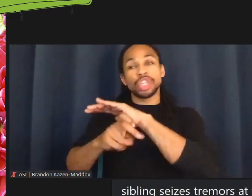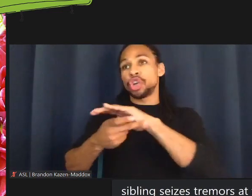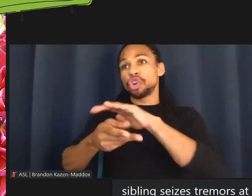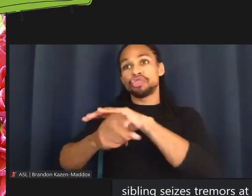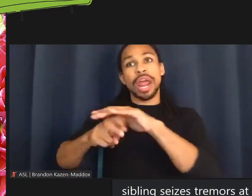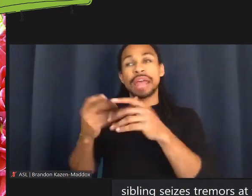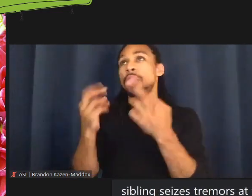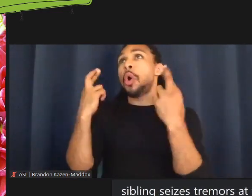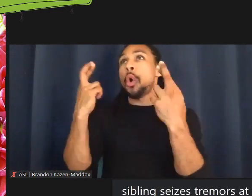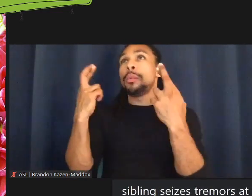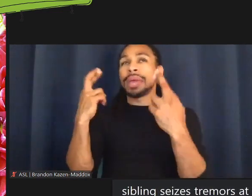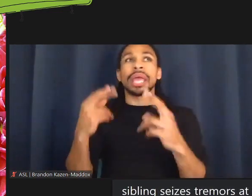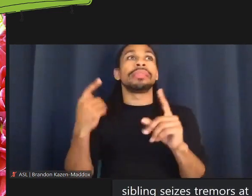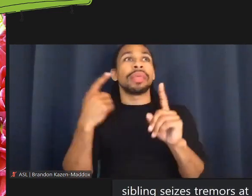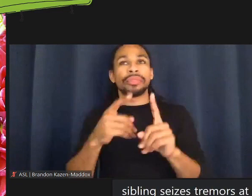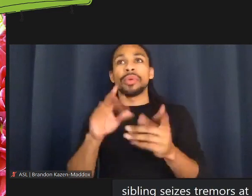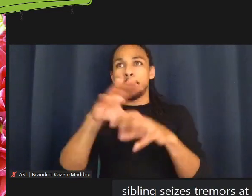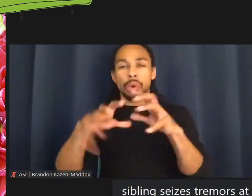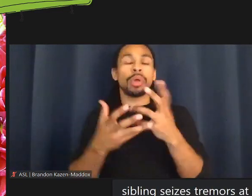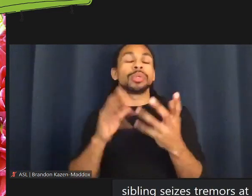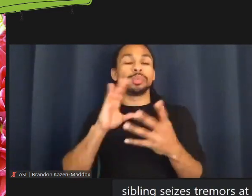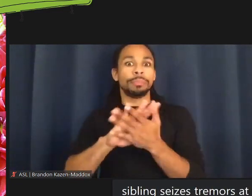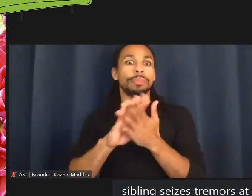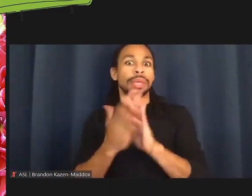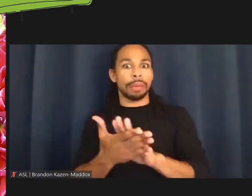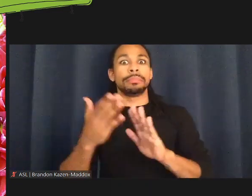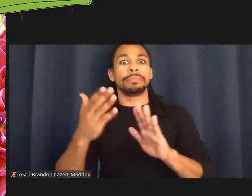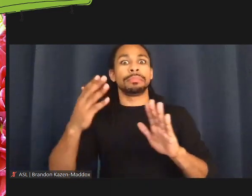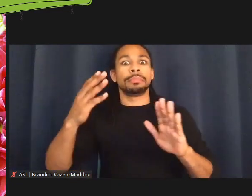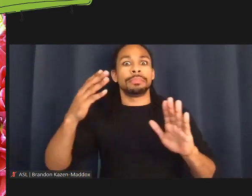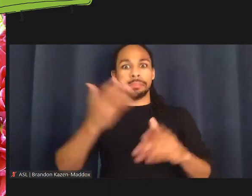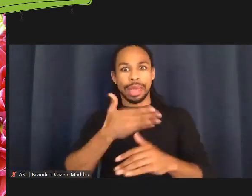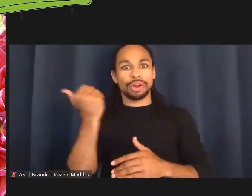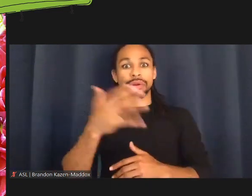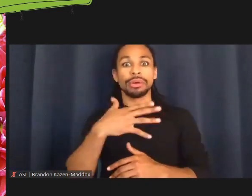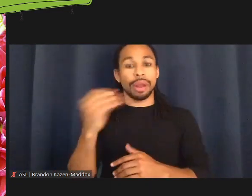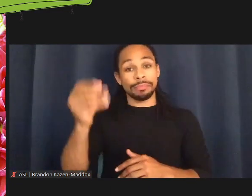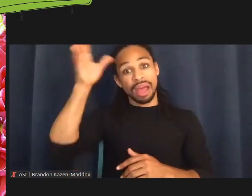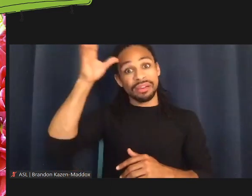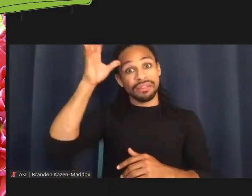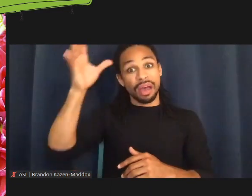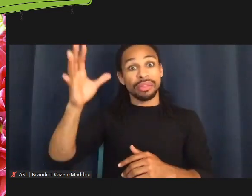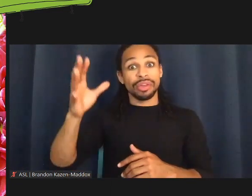is in a podunk cemetery, and a court refuses the pollution that killed him.